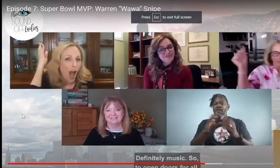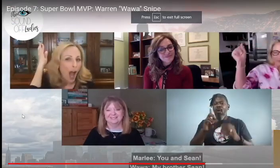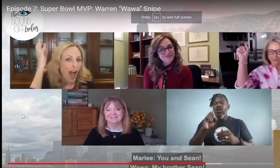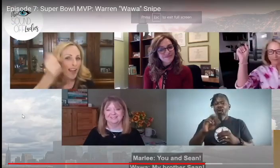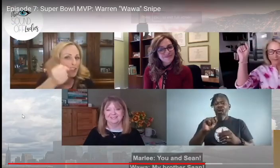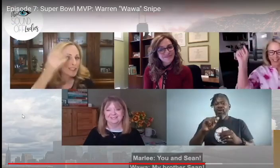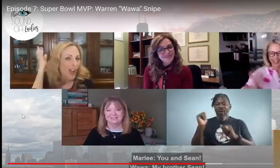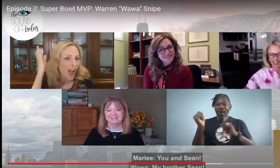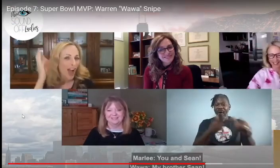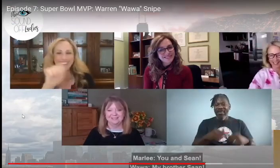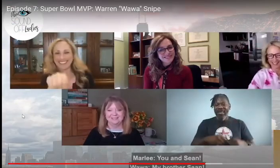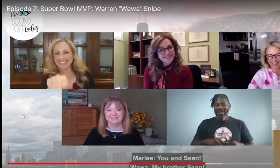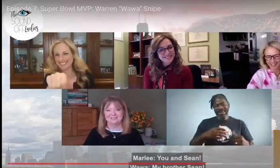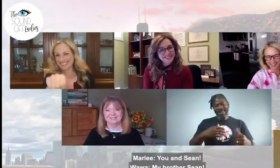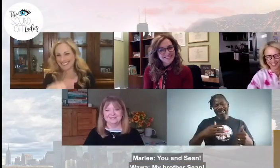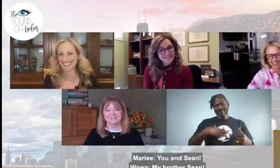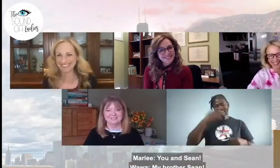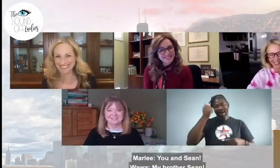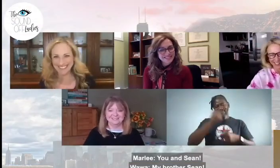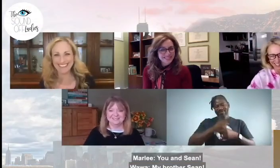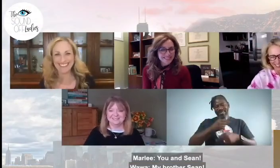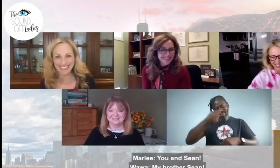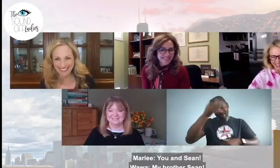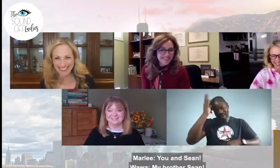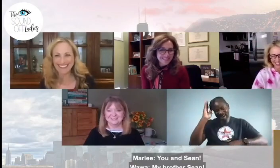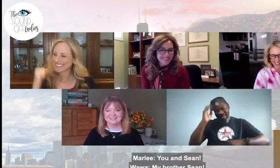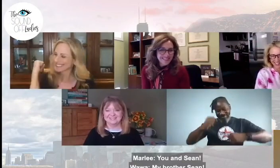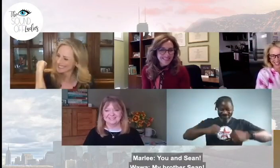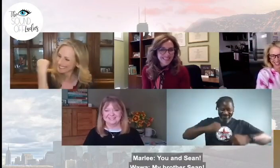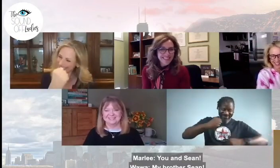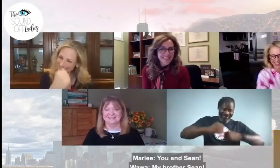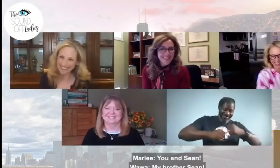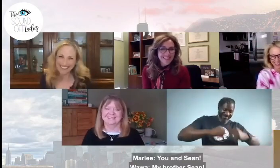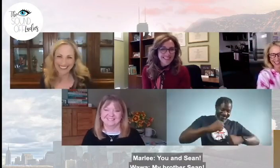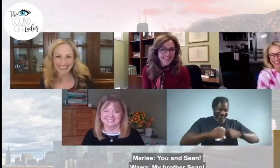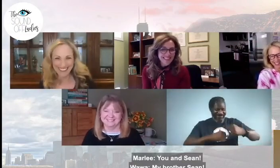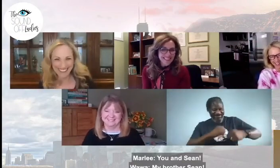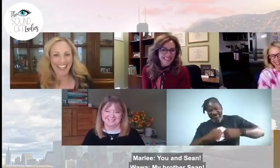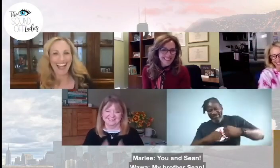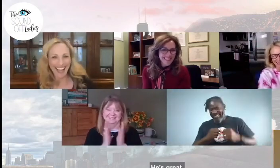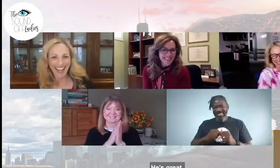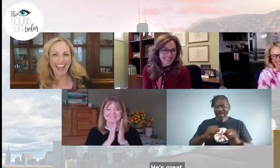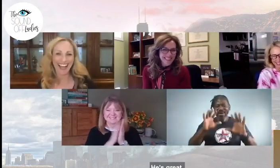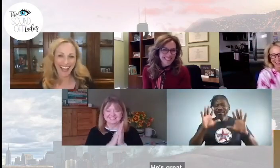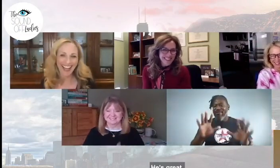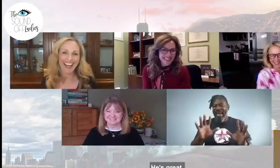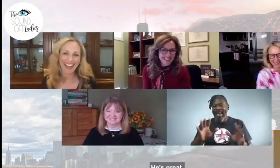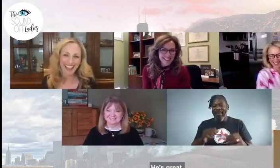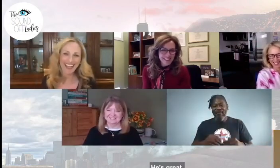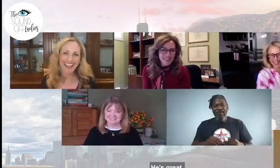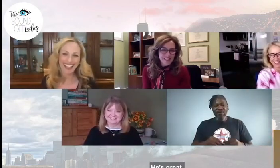I wanted to open the door for me and other Black people like my brother Sean. He's